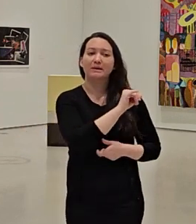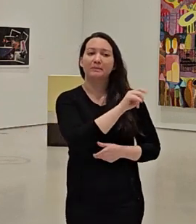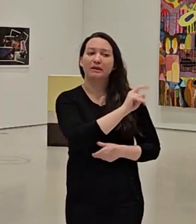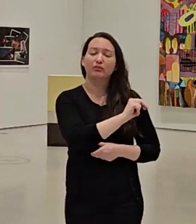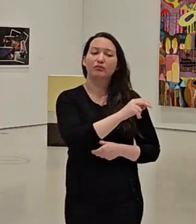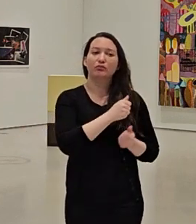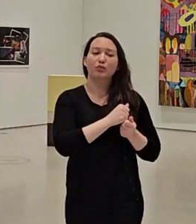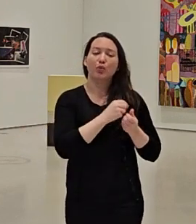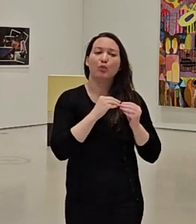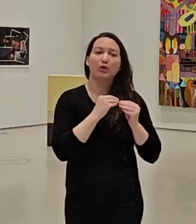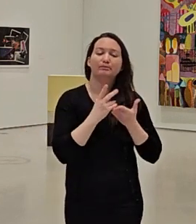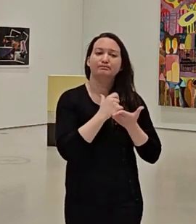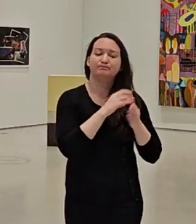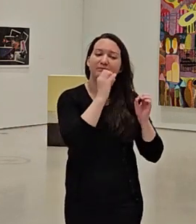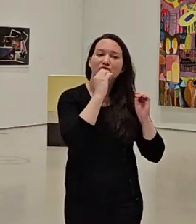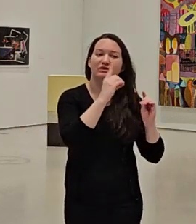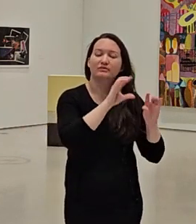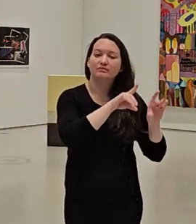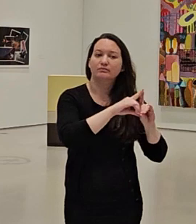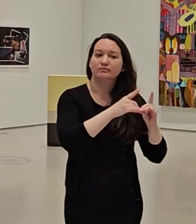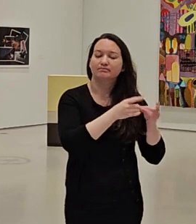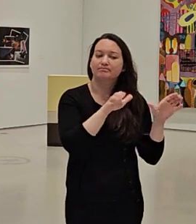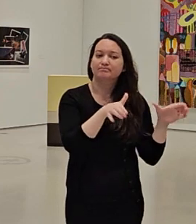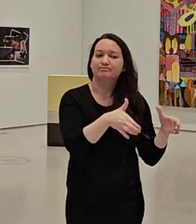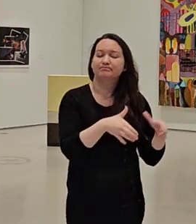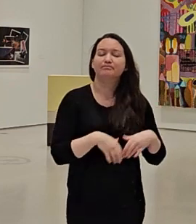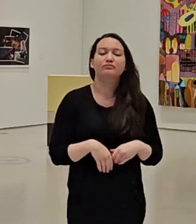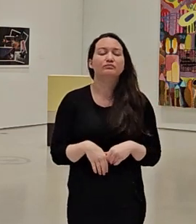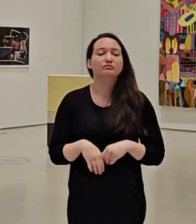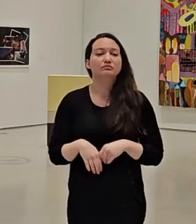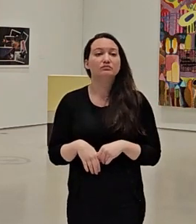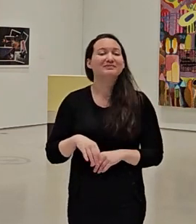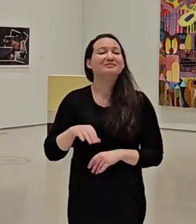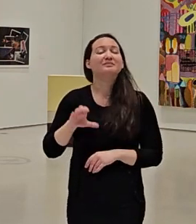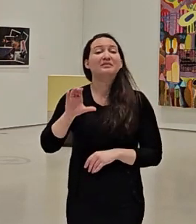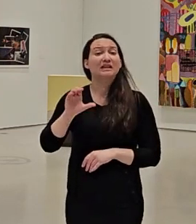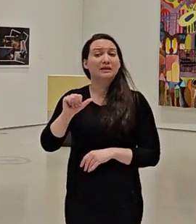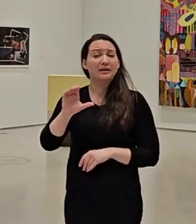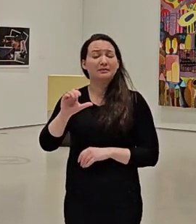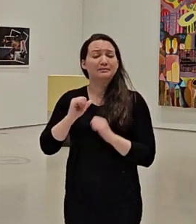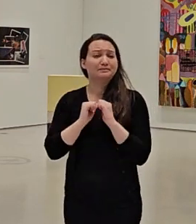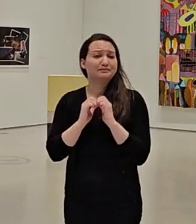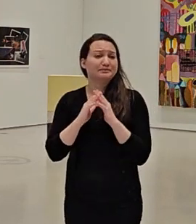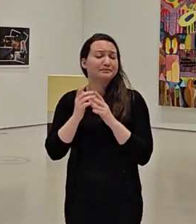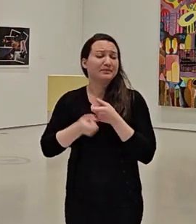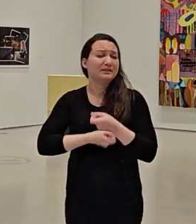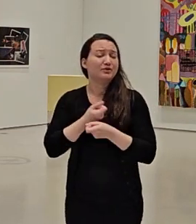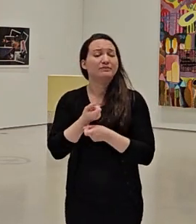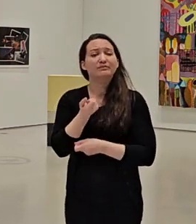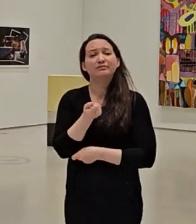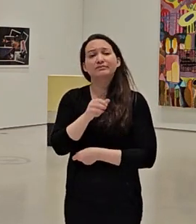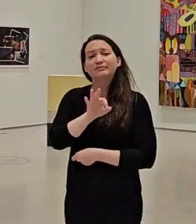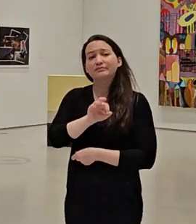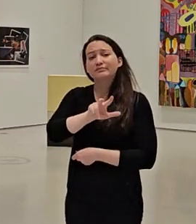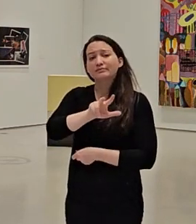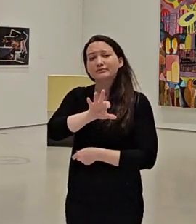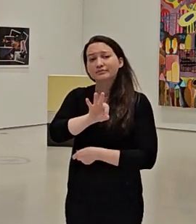the curatorial and education departments. The CAC was founded in 1939 by three